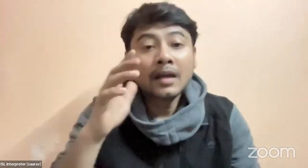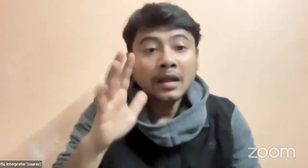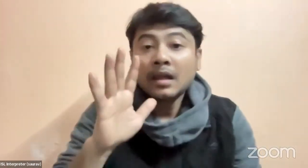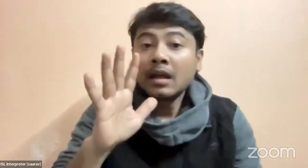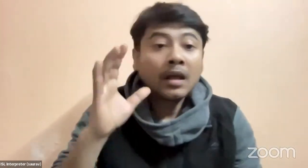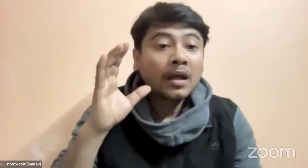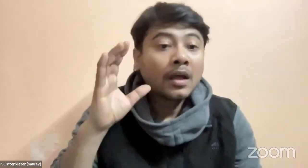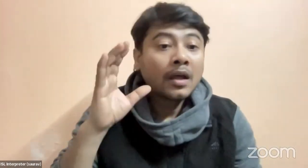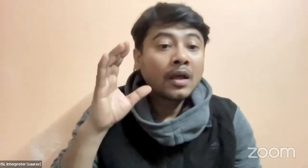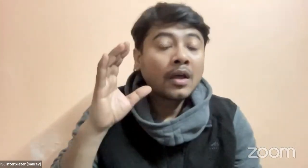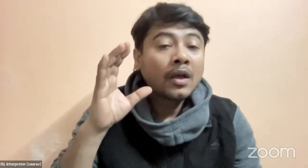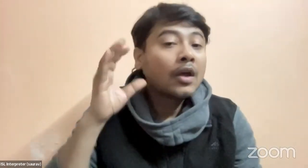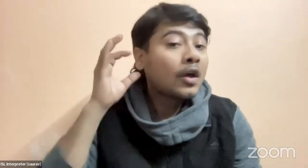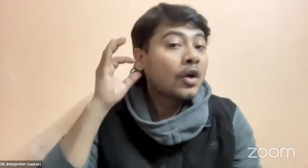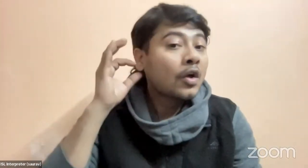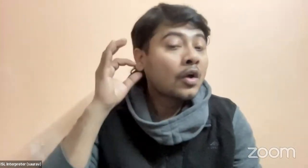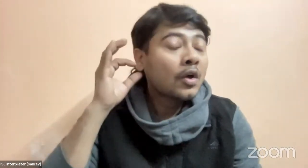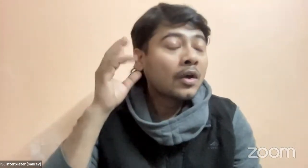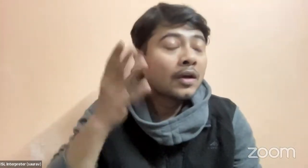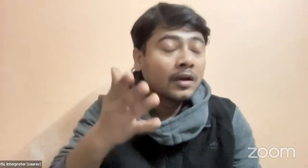is already present.